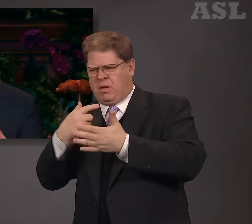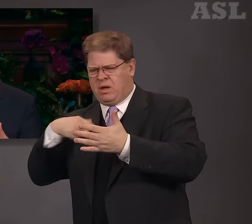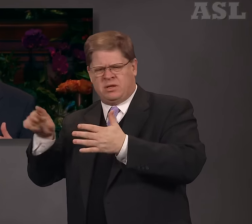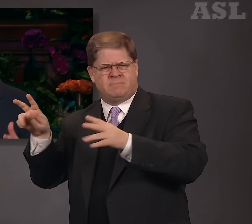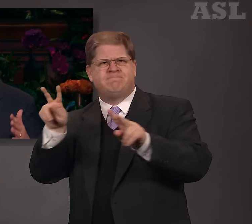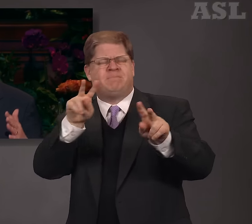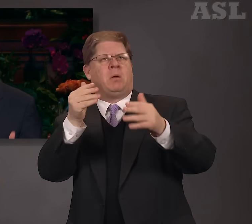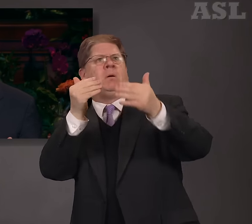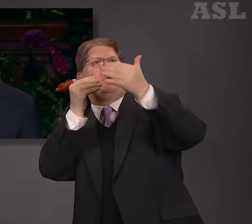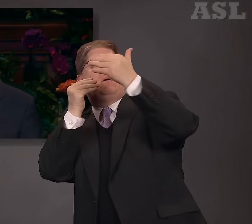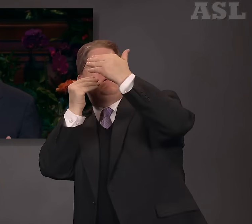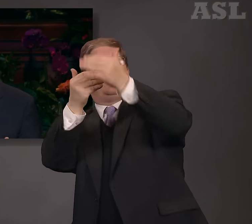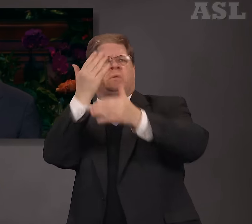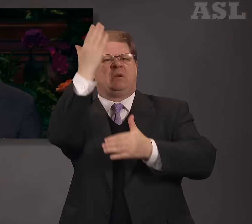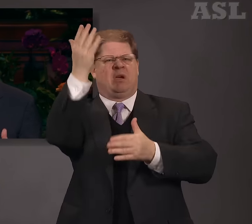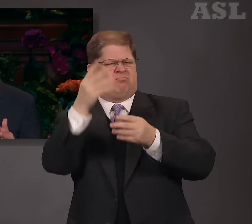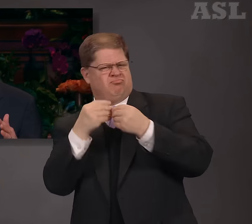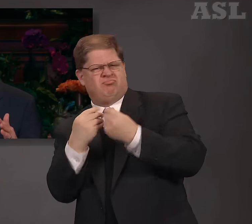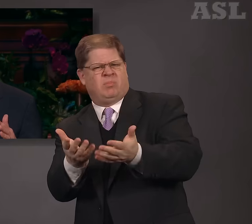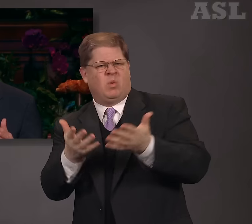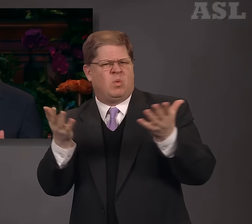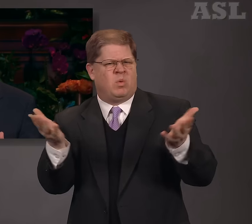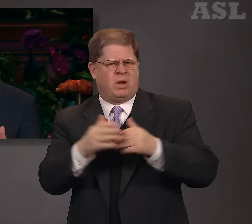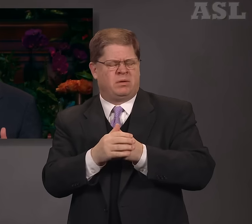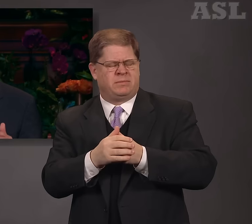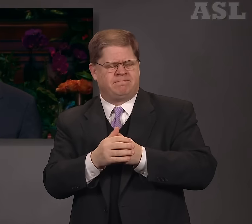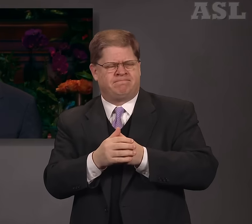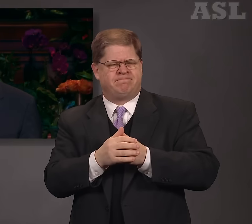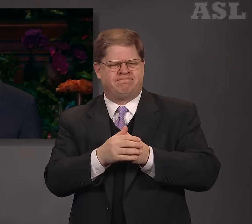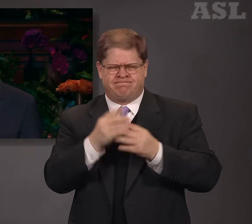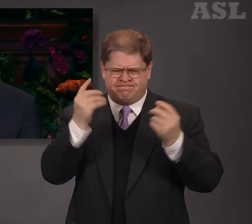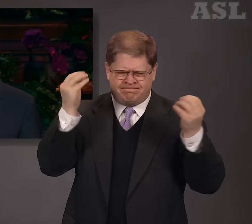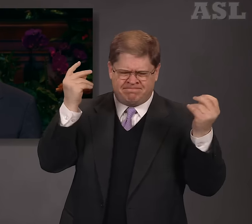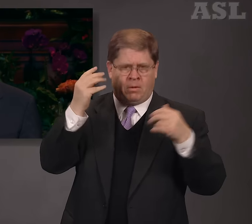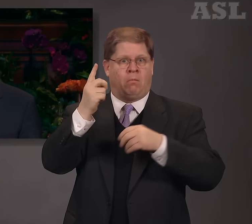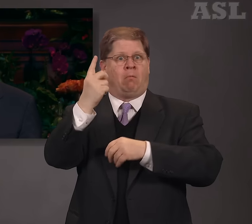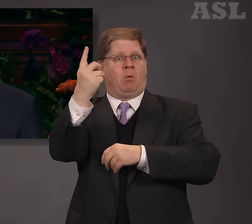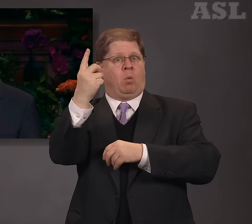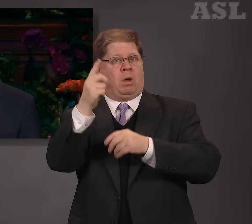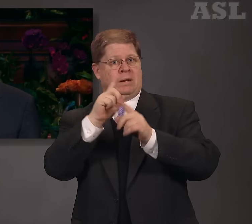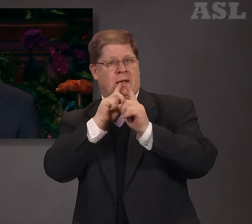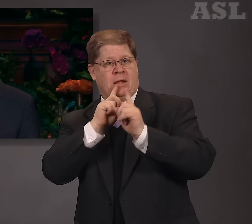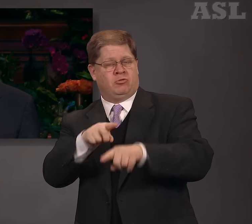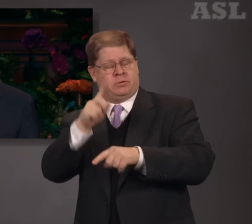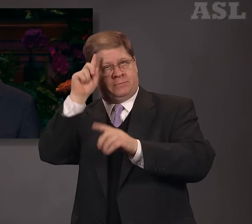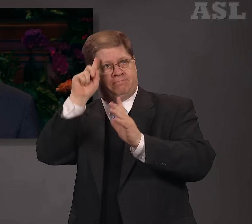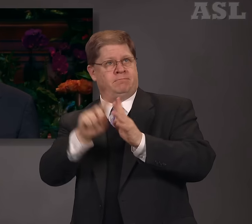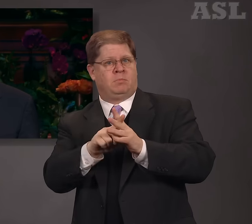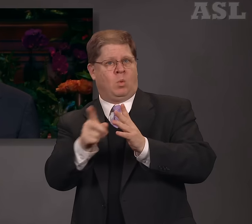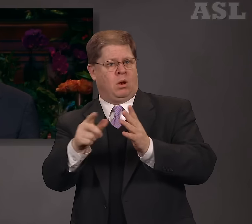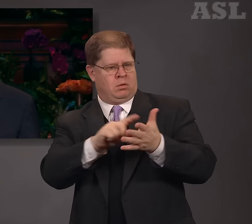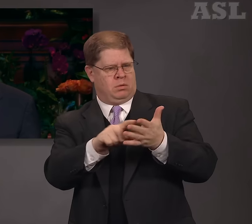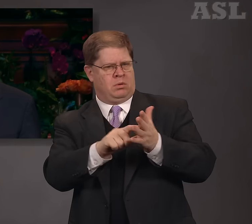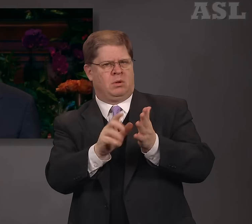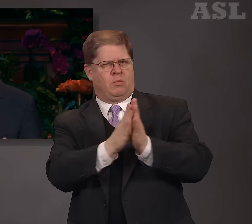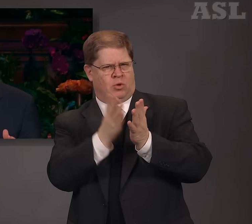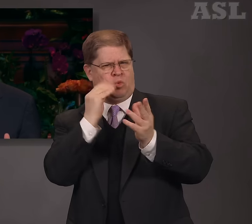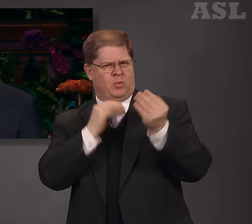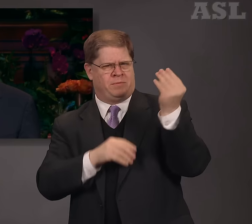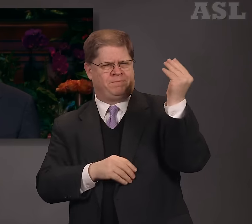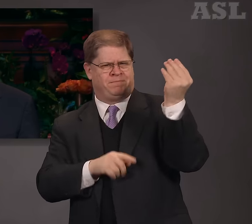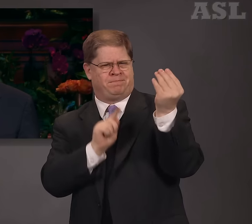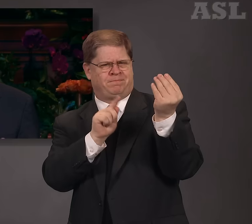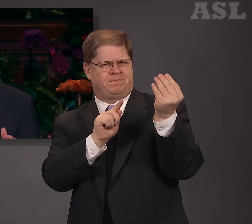that will help us draw near to the Savior and never leave him? One answer that comes to my mind is